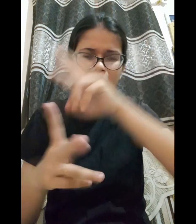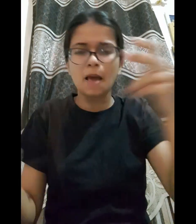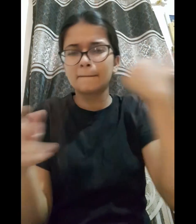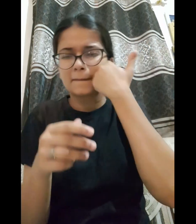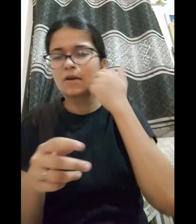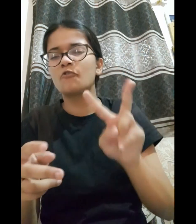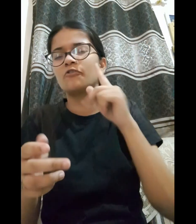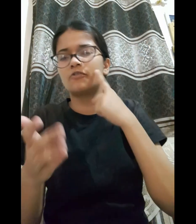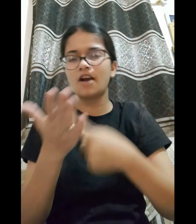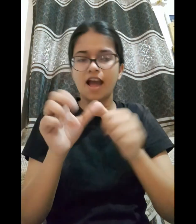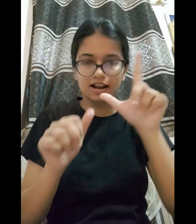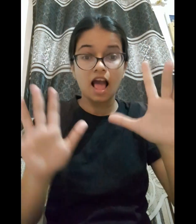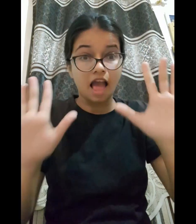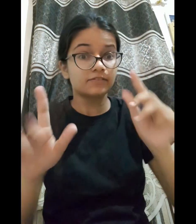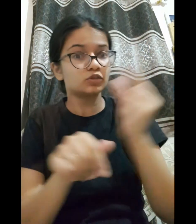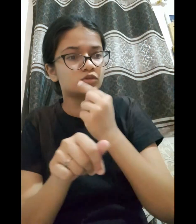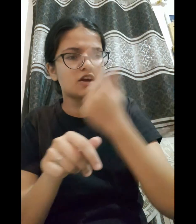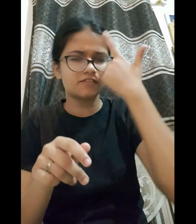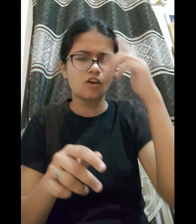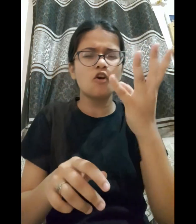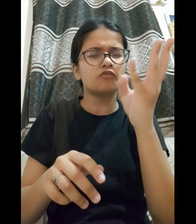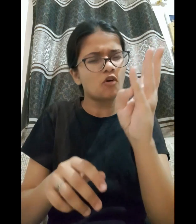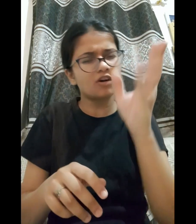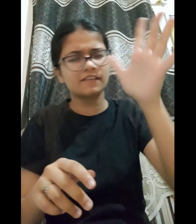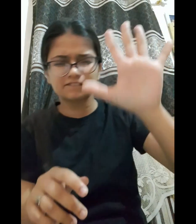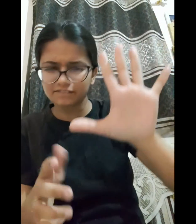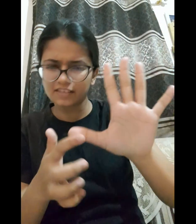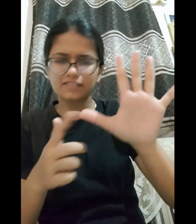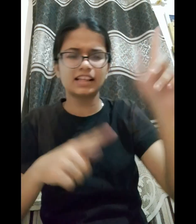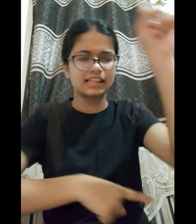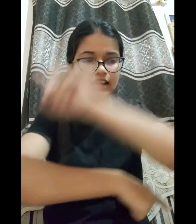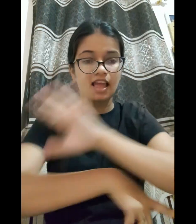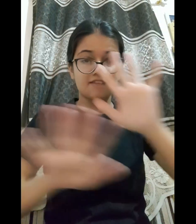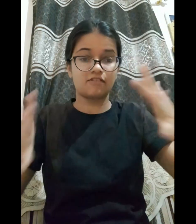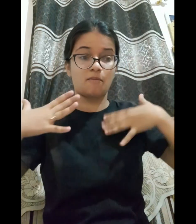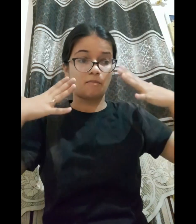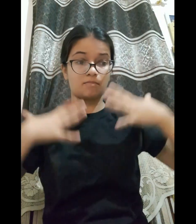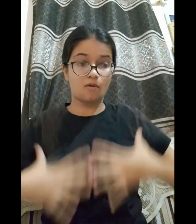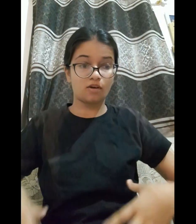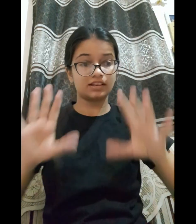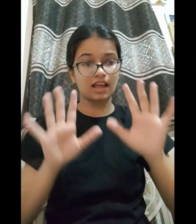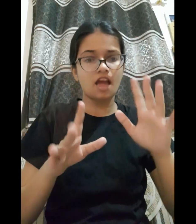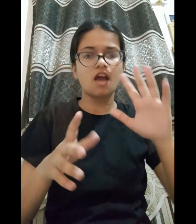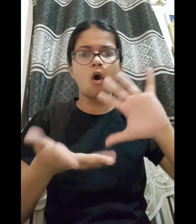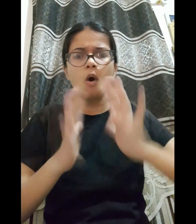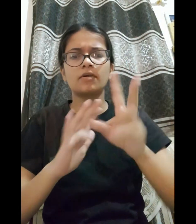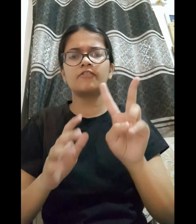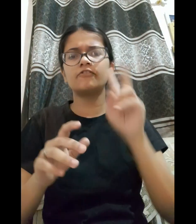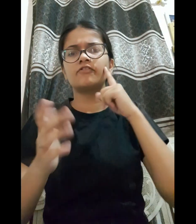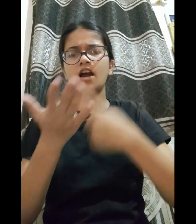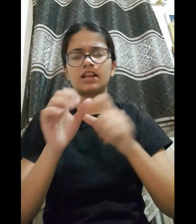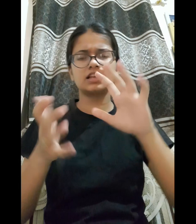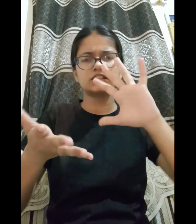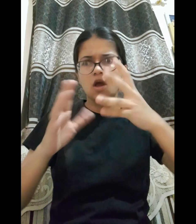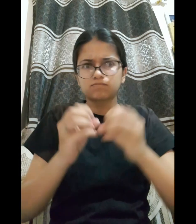illnesses. Usually it's about the 4th, 5th day when the antibodies are sufficient in number, the viruses are in large number, and there's a